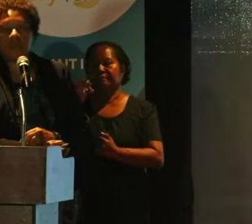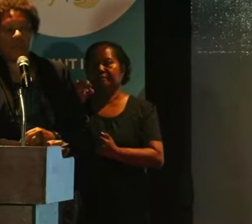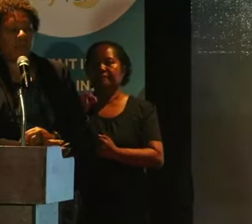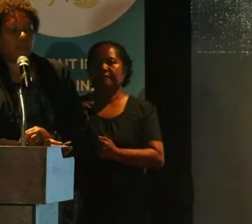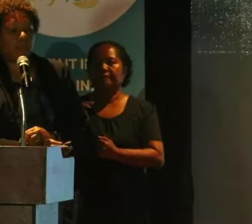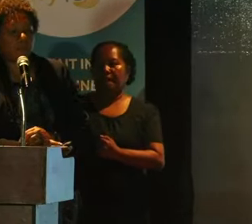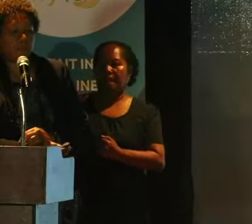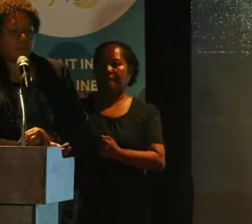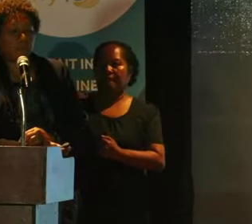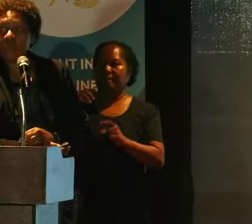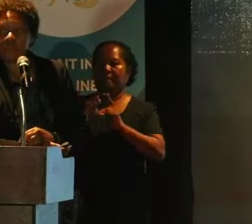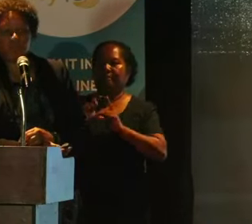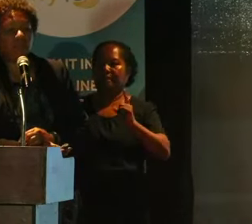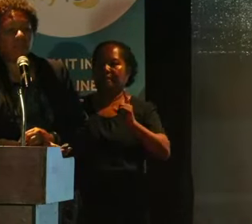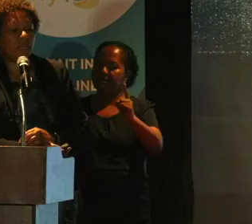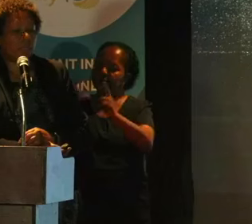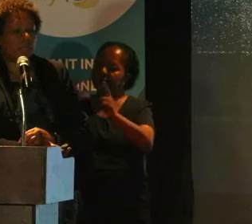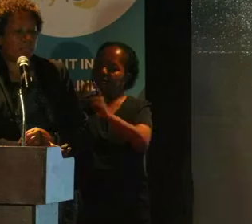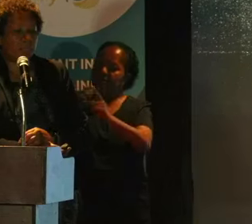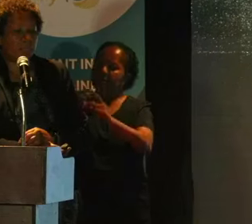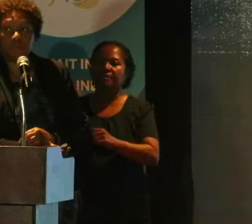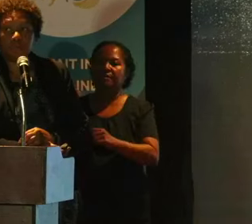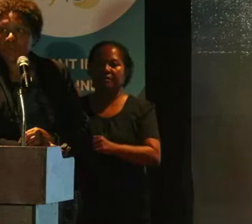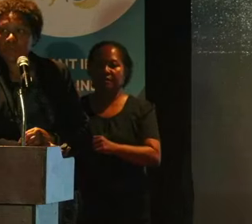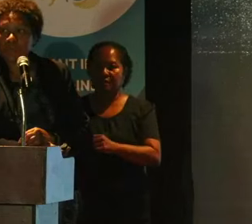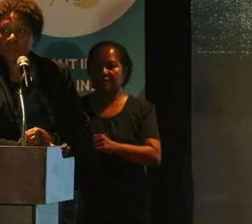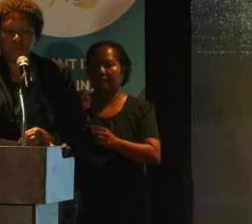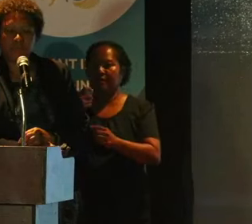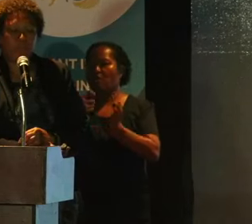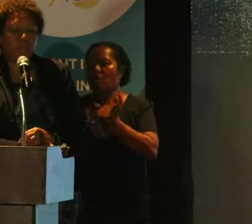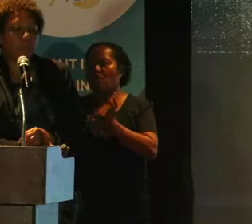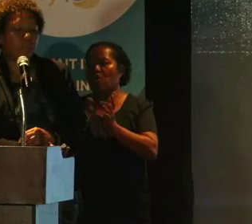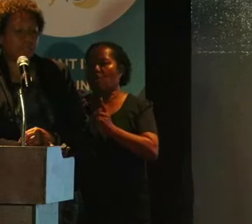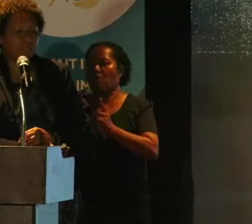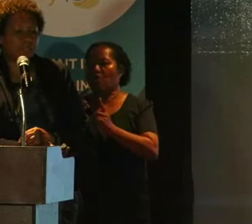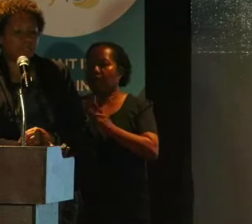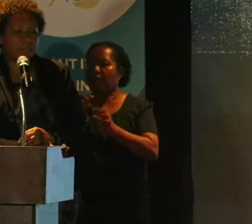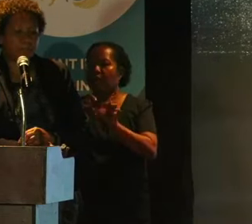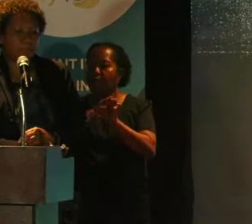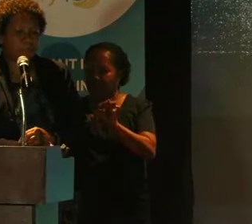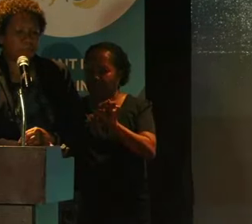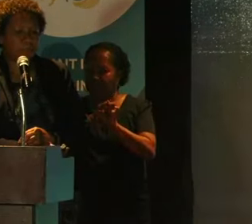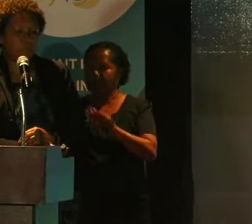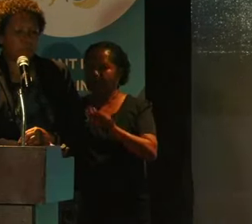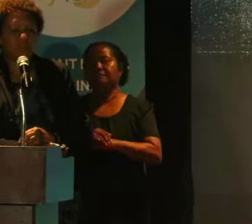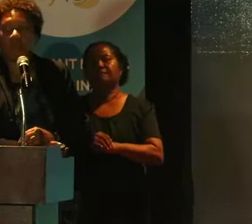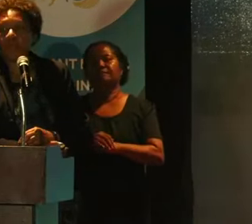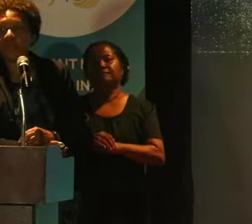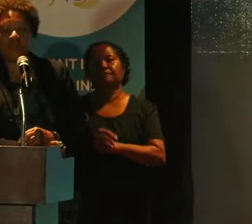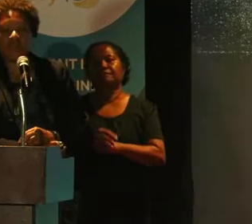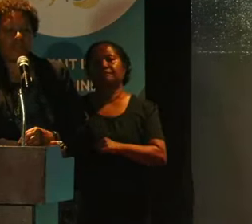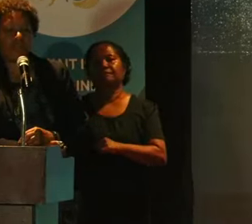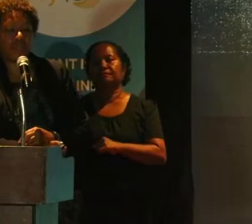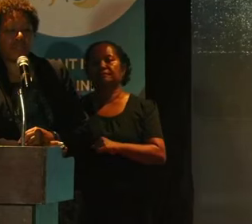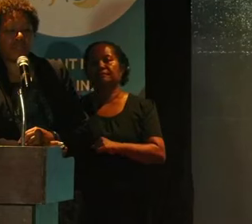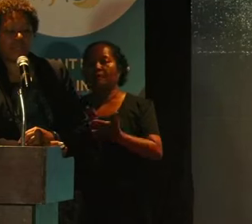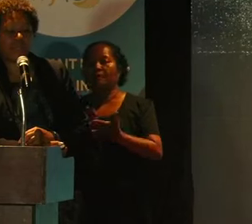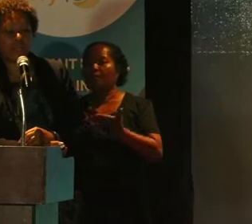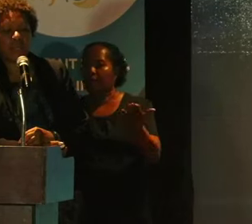Health. Those are some of the requirements for a new application. Where can you